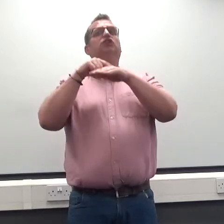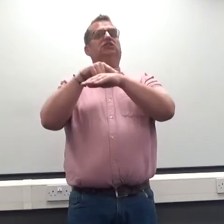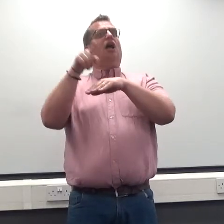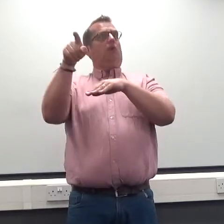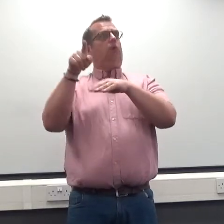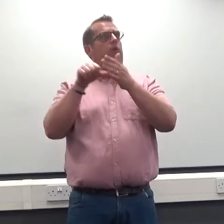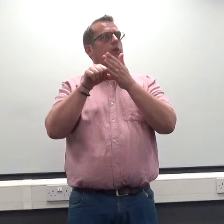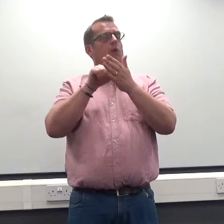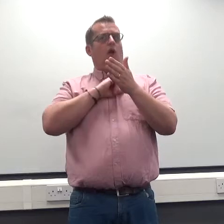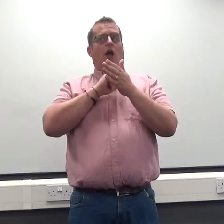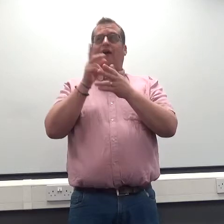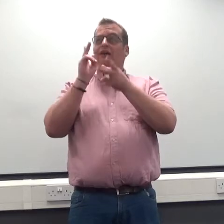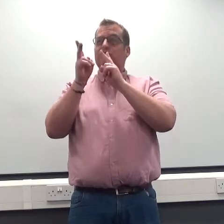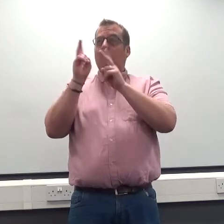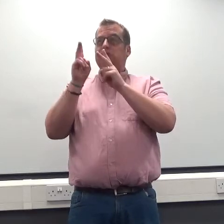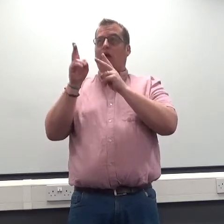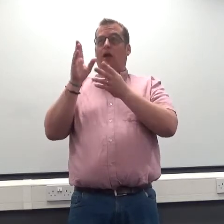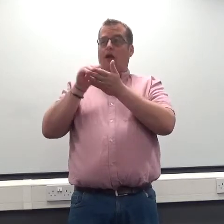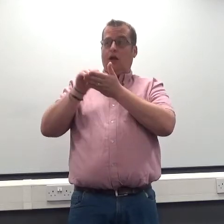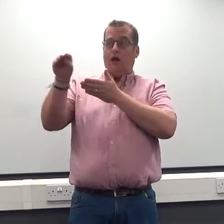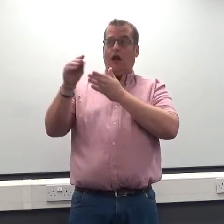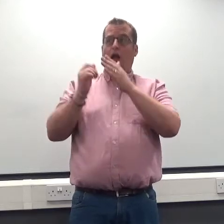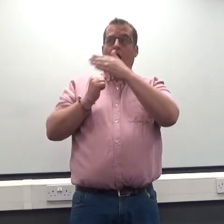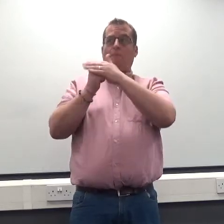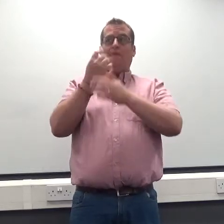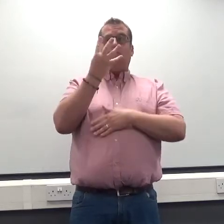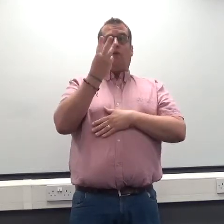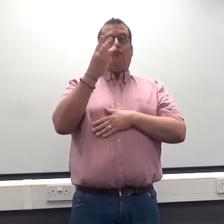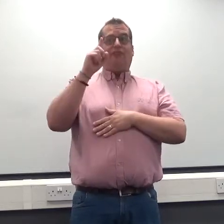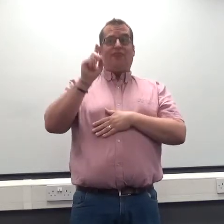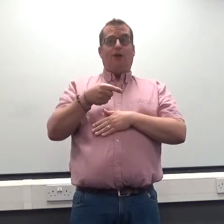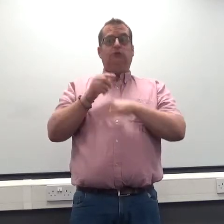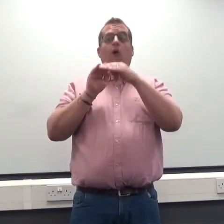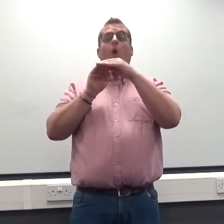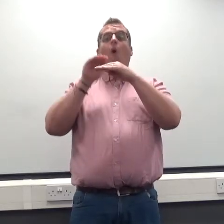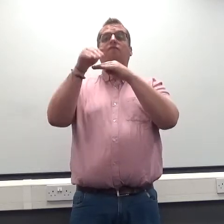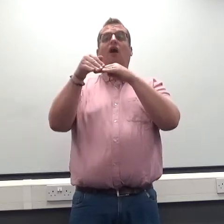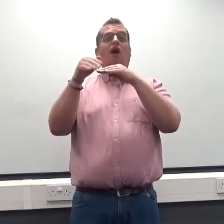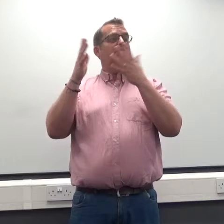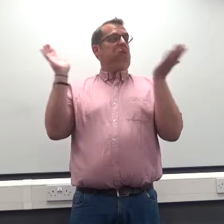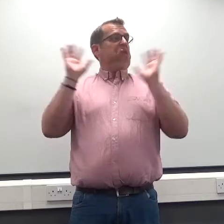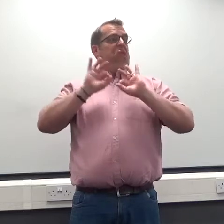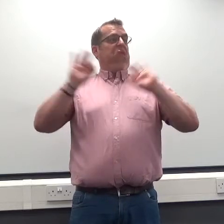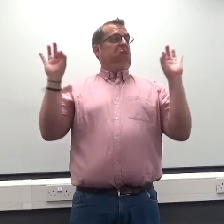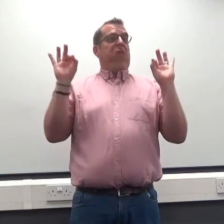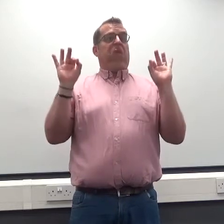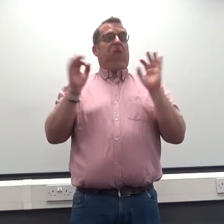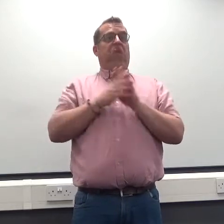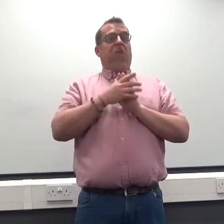And you don't need to worry about working full-time or part-time. You just make sure that you can apply up to, so